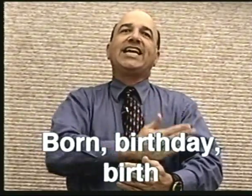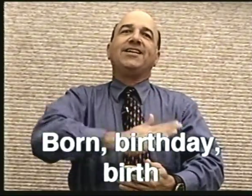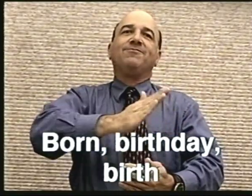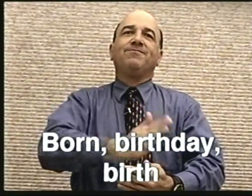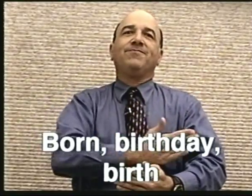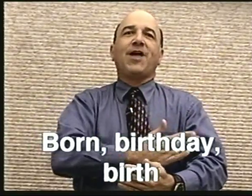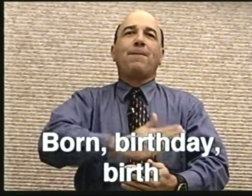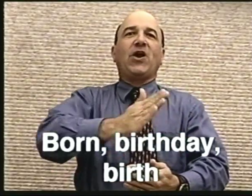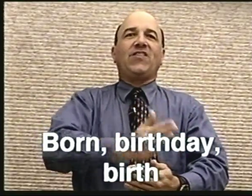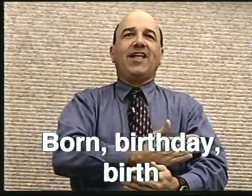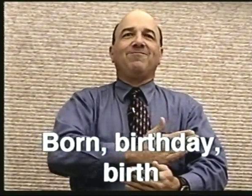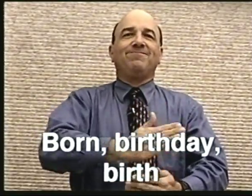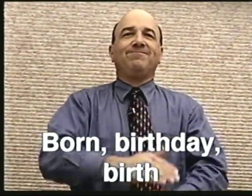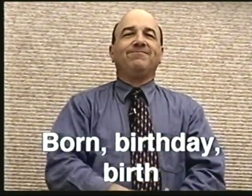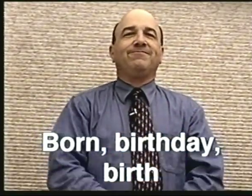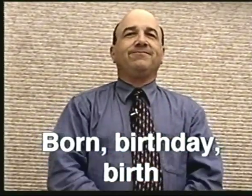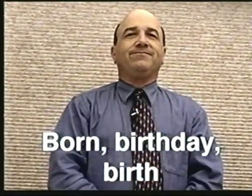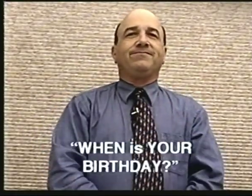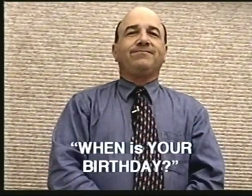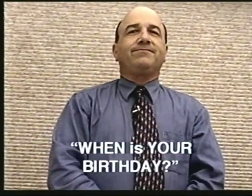sing birthday.